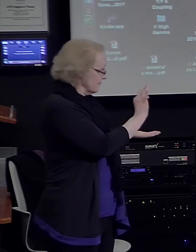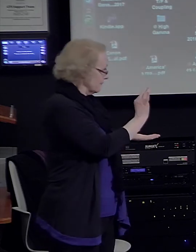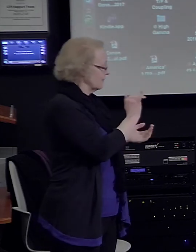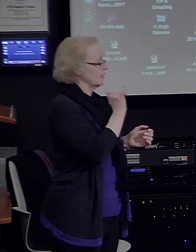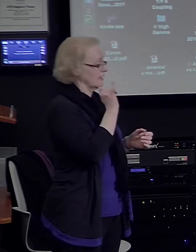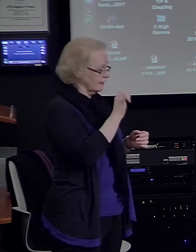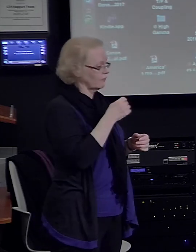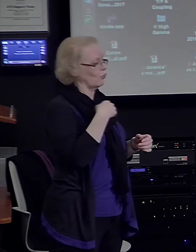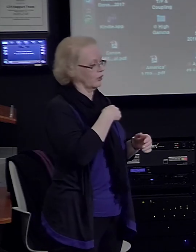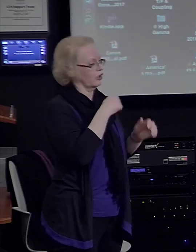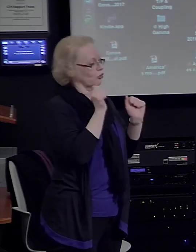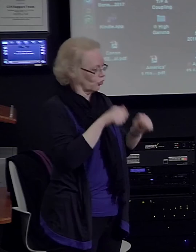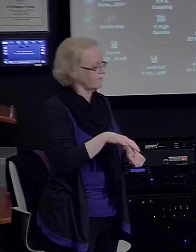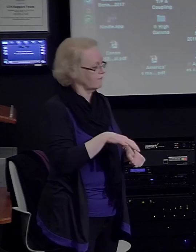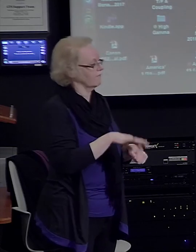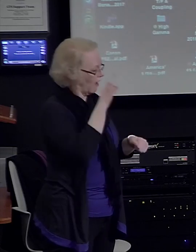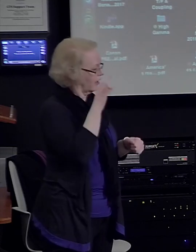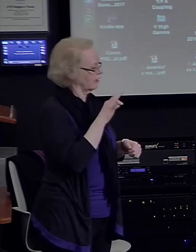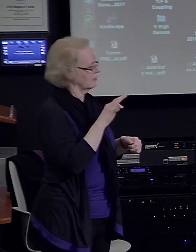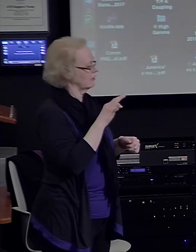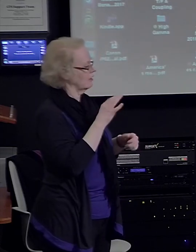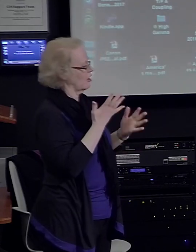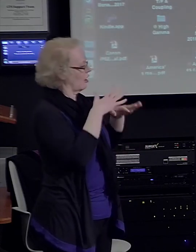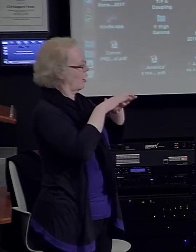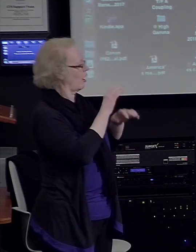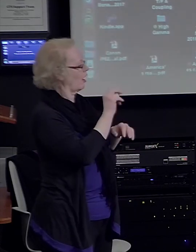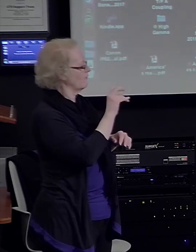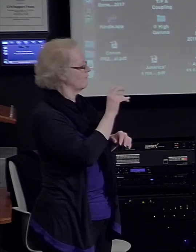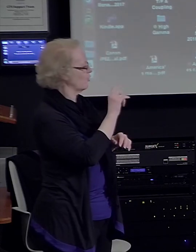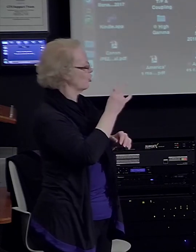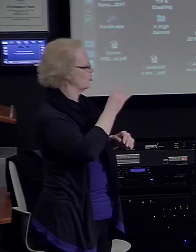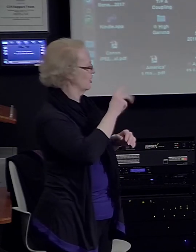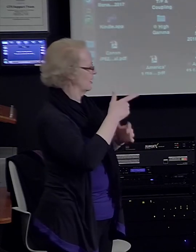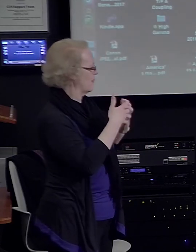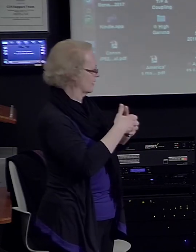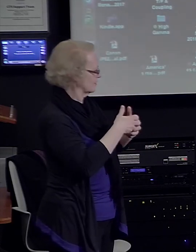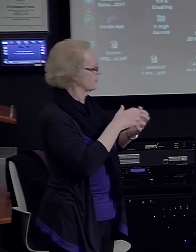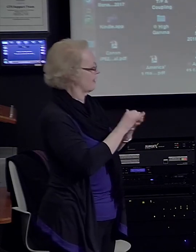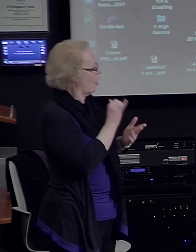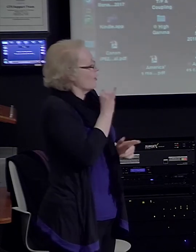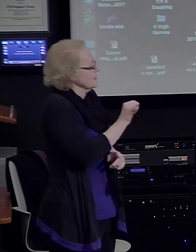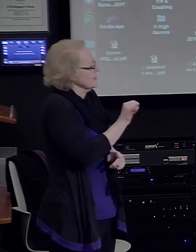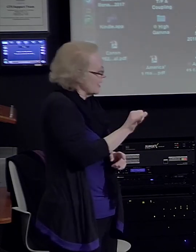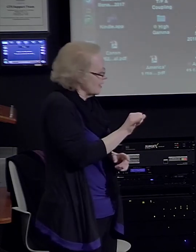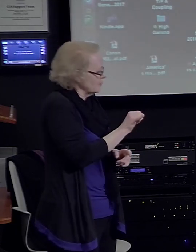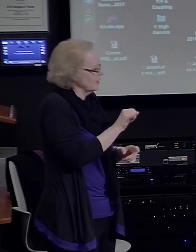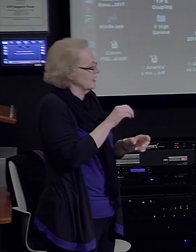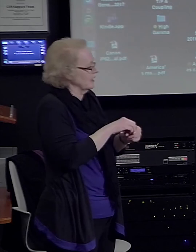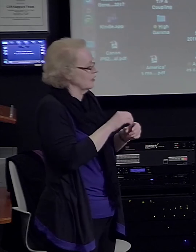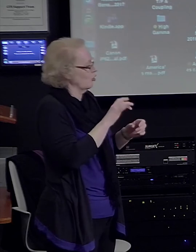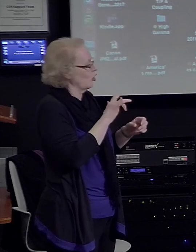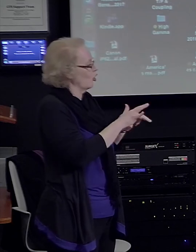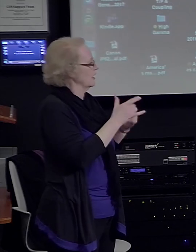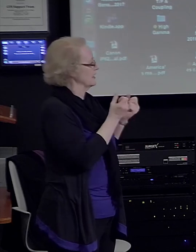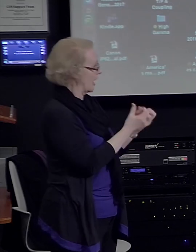find converging mechanisms that look very much the same in um early sign